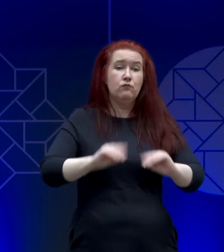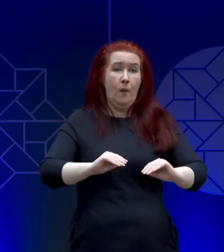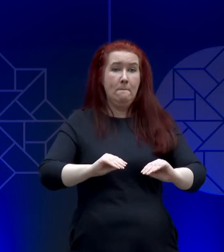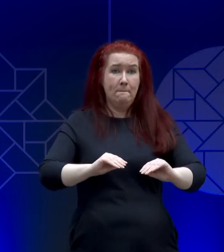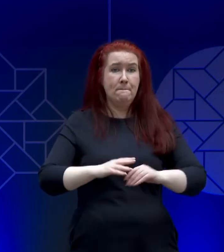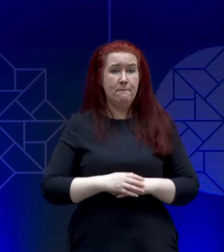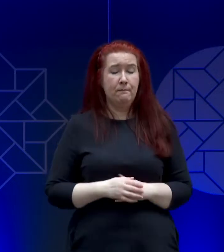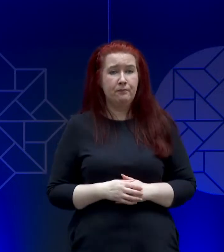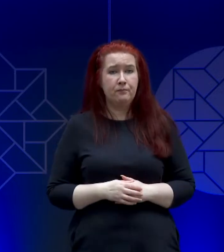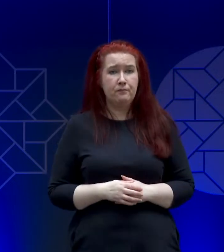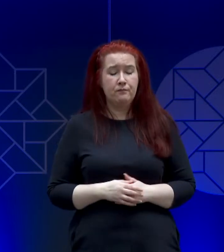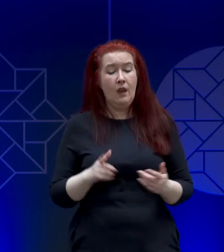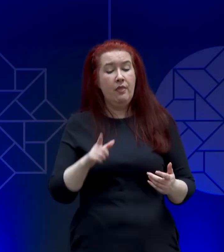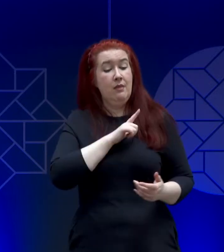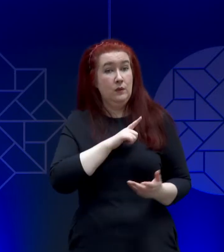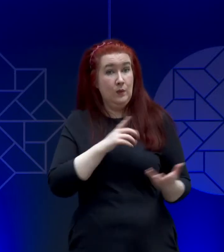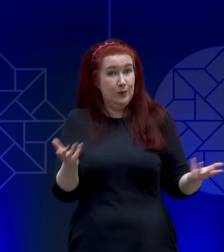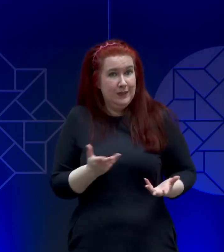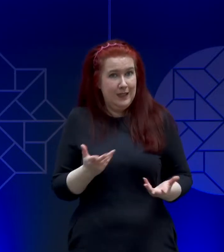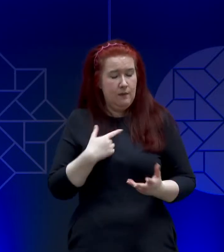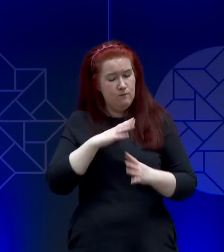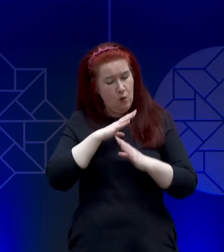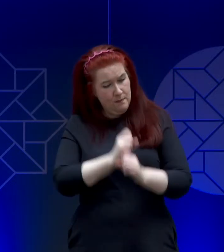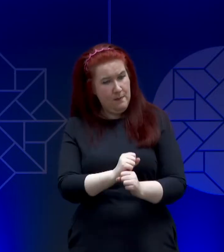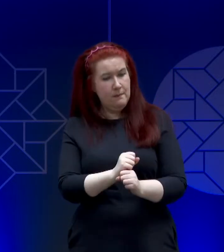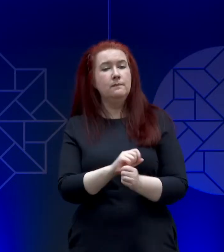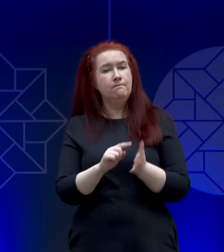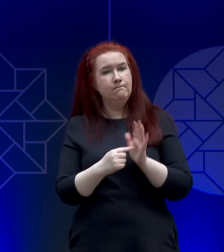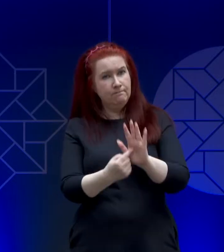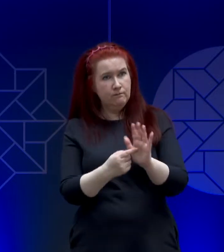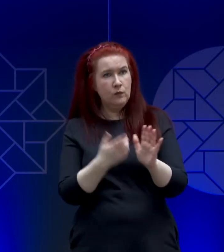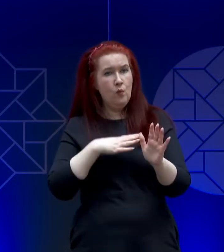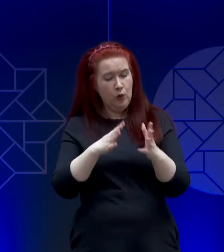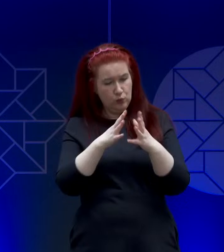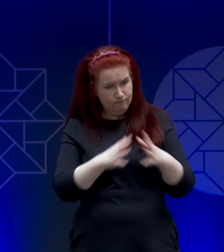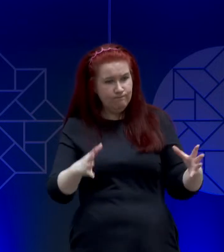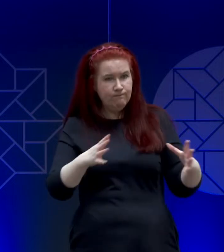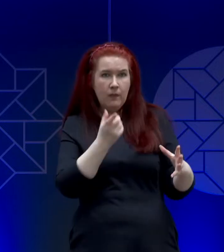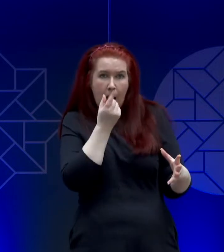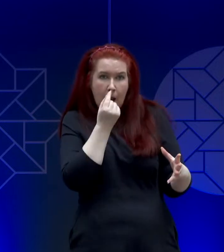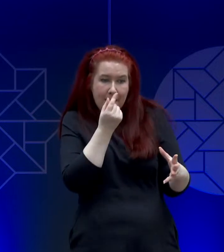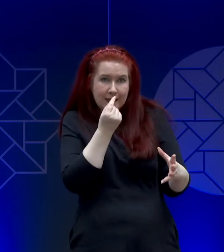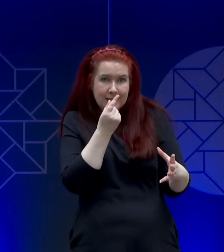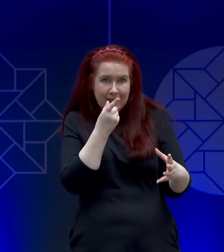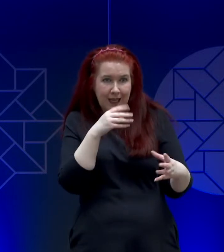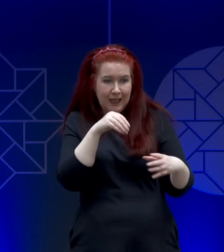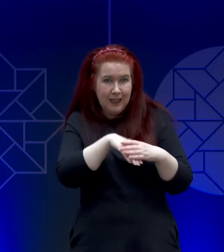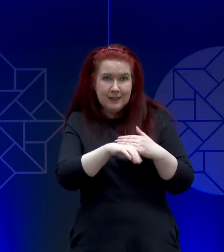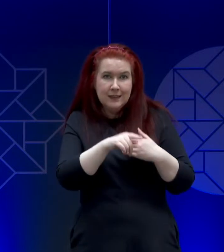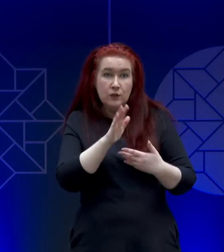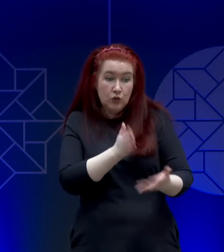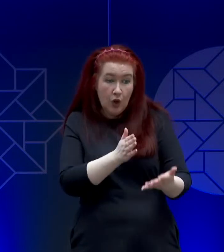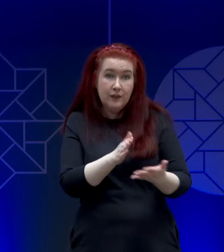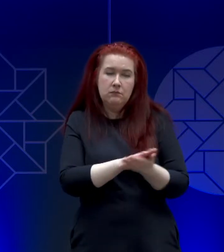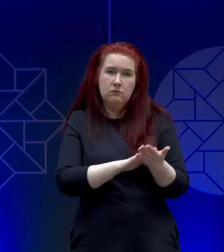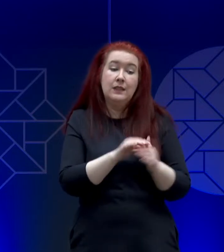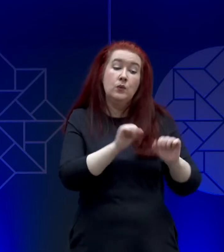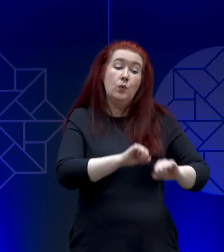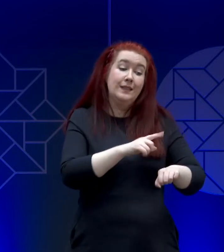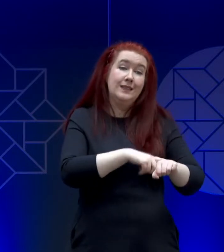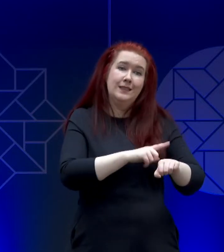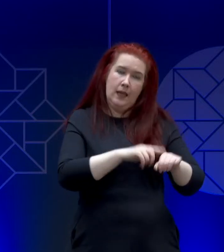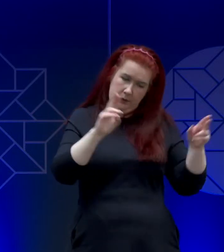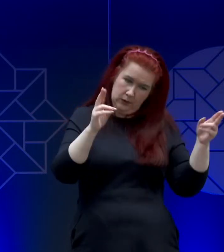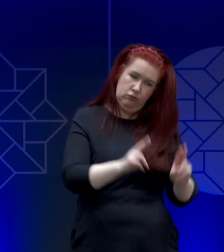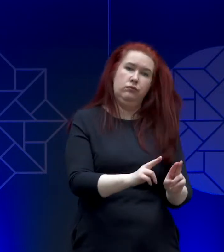today, we commit to a substantial increase in capacity in order to significantly reduce people's